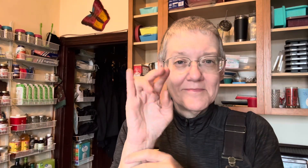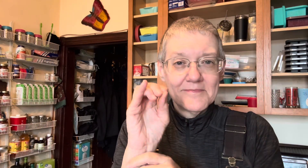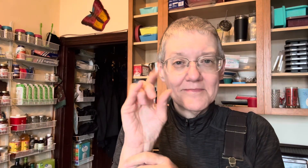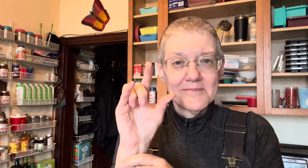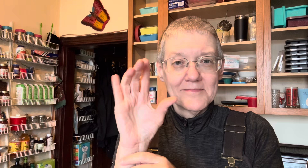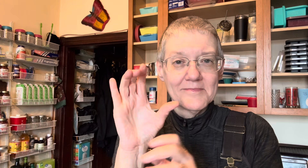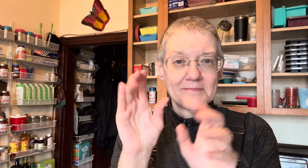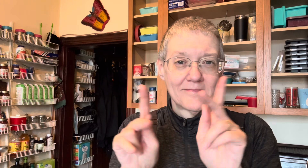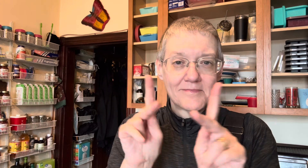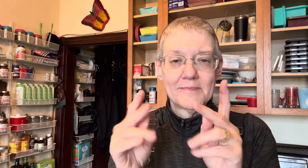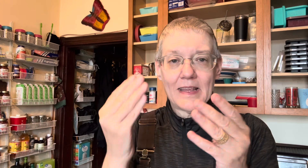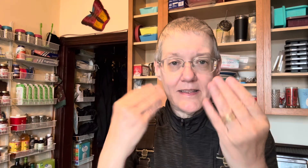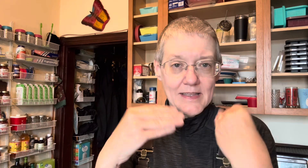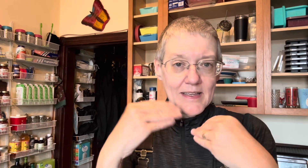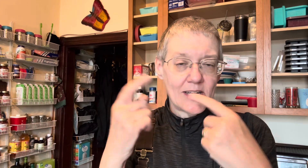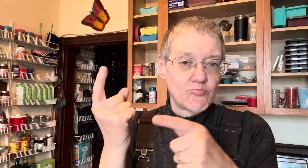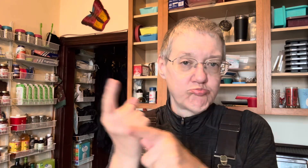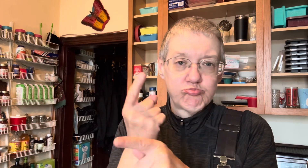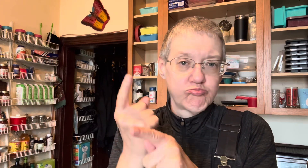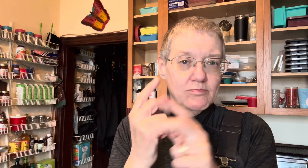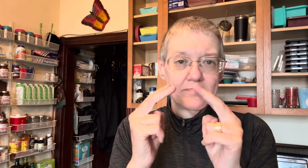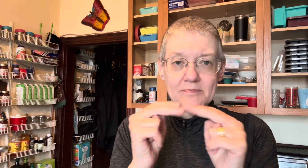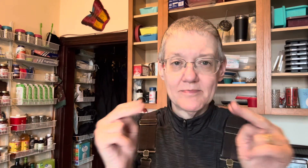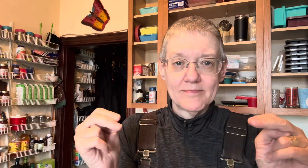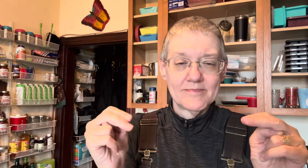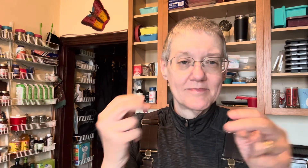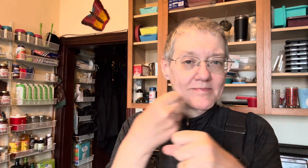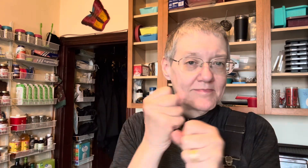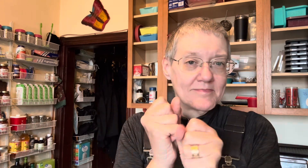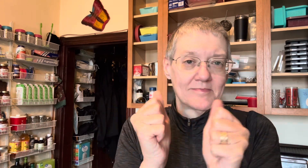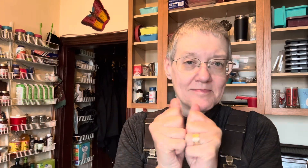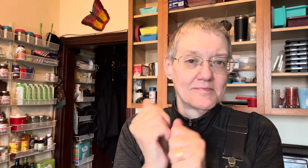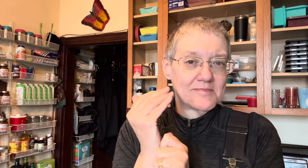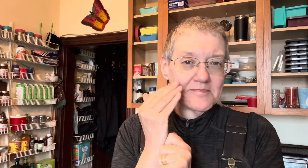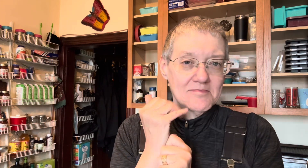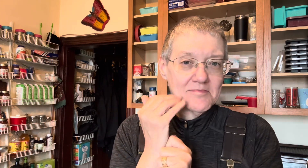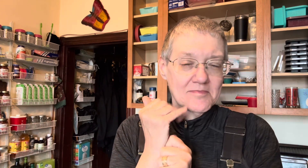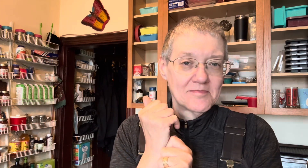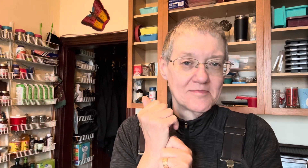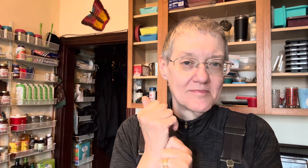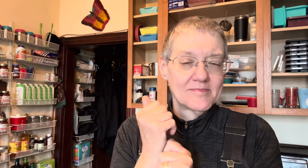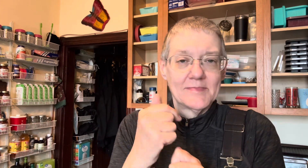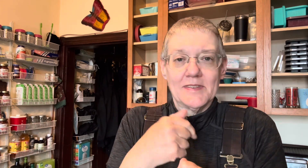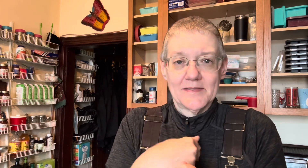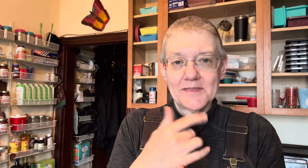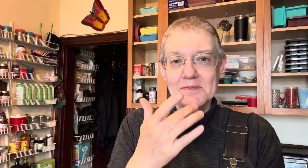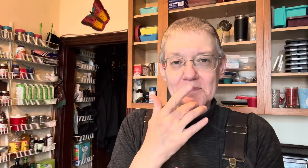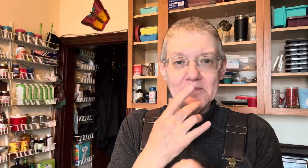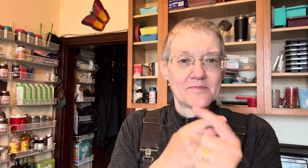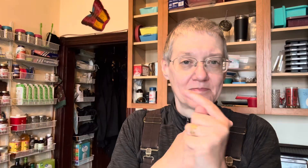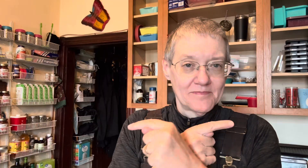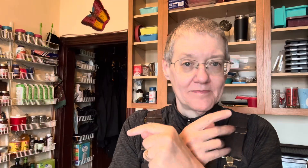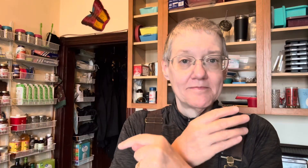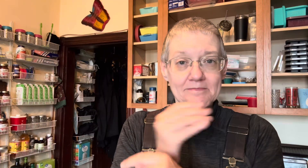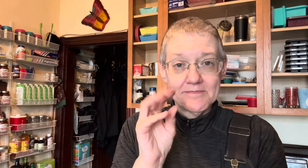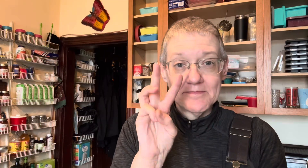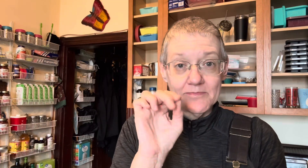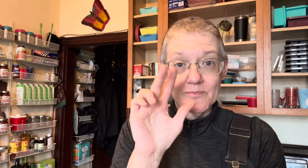many keto and low-carb people eat just regular bacon made with sugar. But this is what